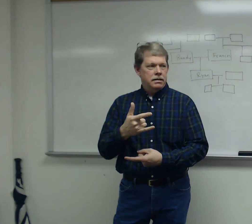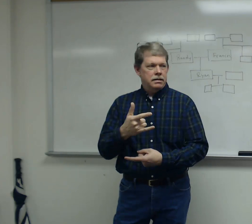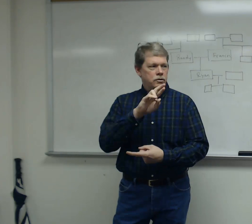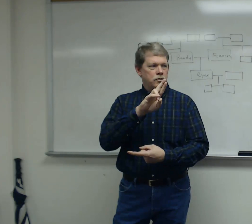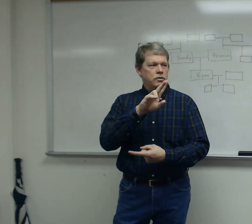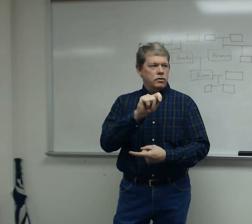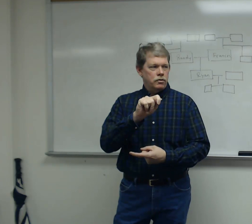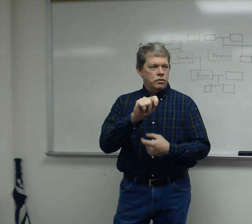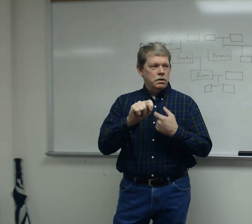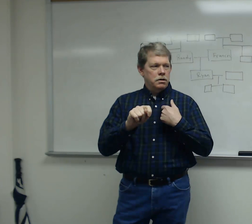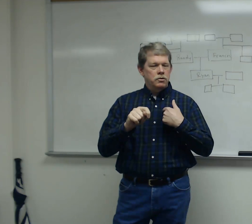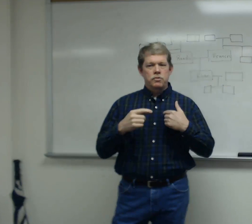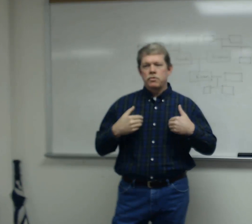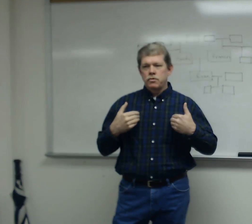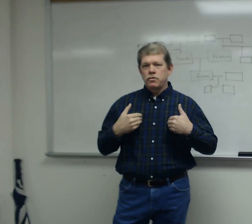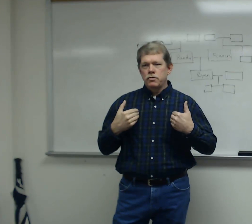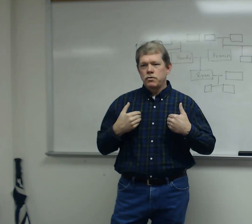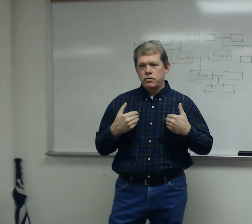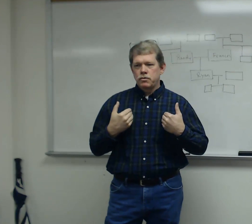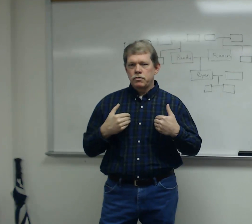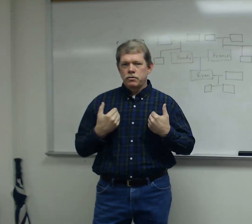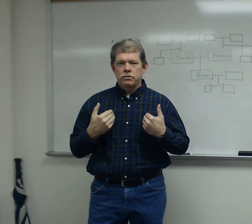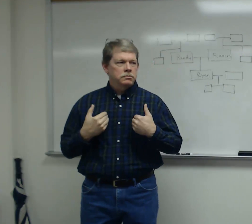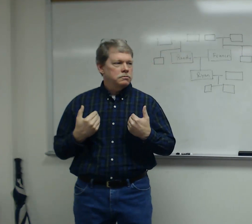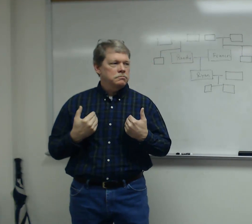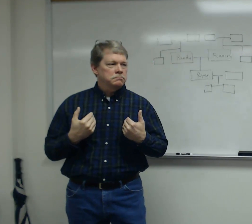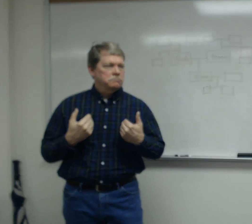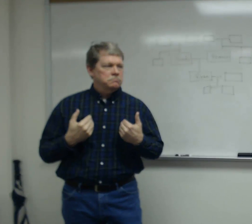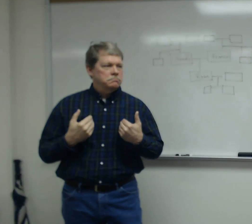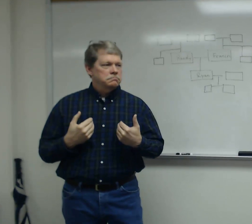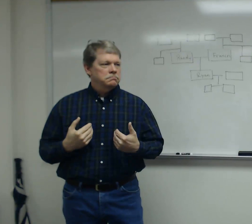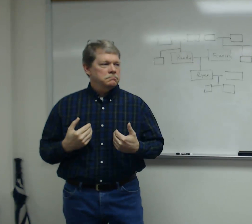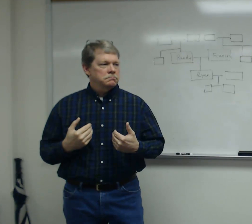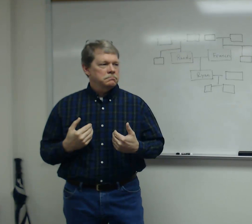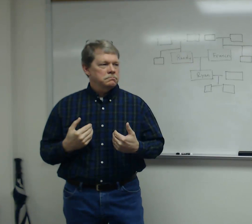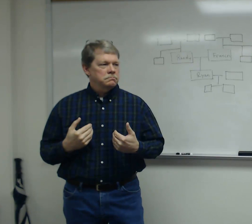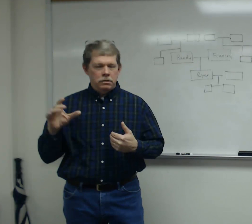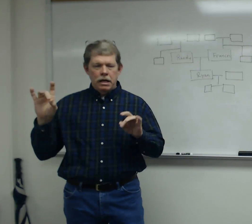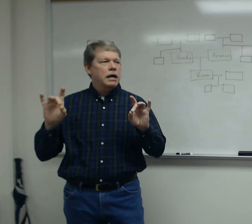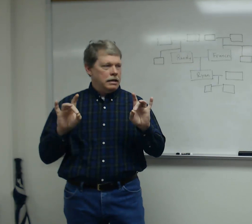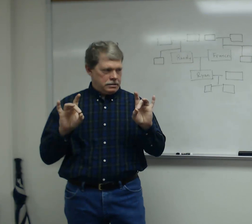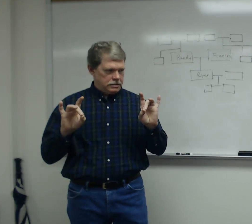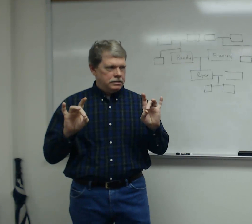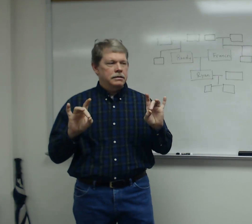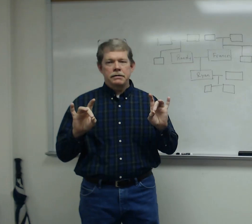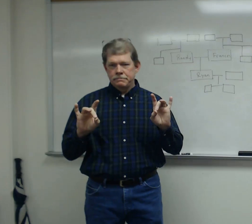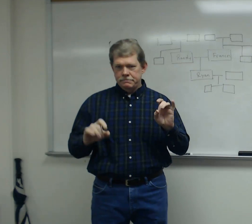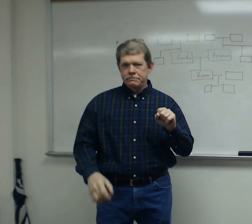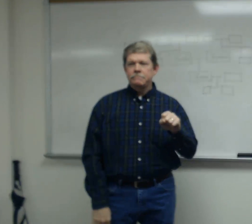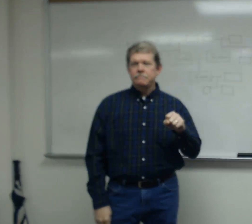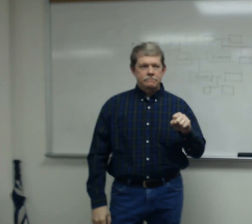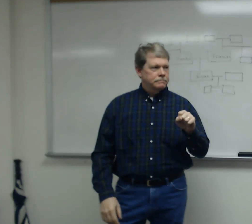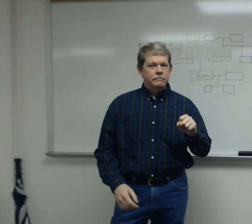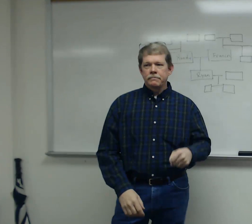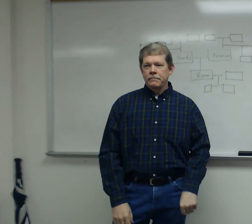Steve's was bigger than mine. His was a rut or in rut. Mine was younger, but they were both 8 points. Wow. Two different deer. Okay, it's two deer.